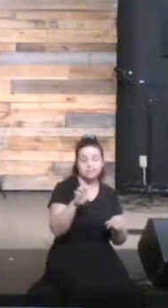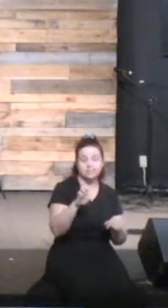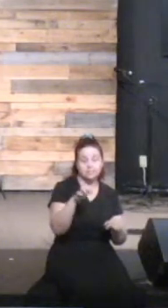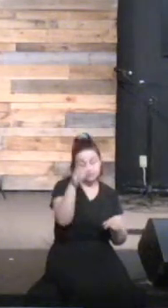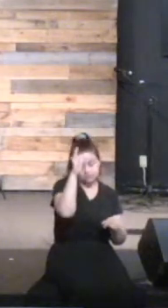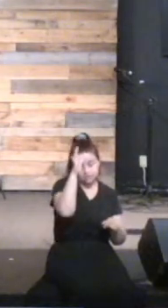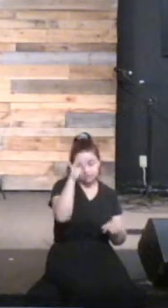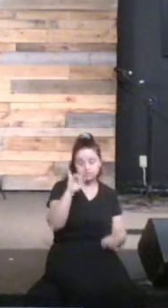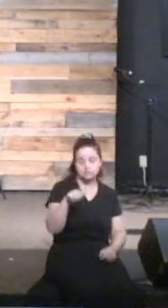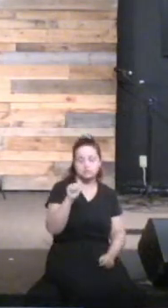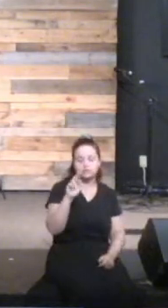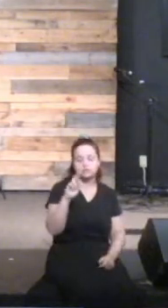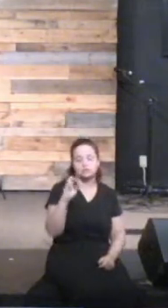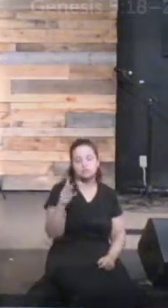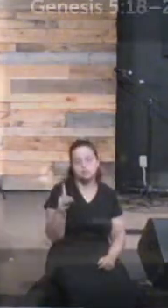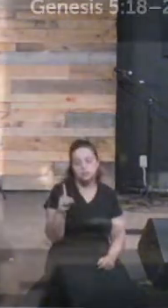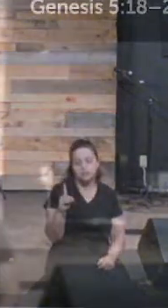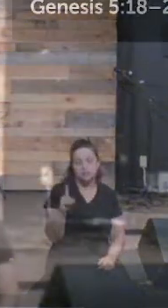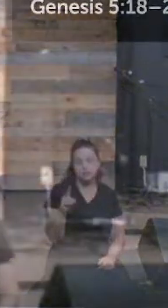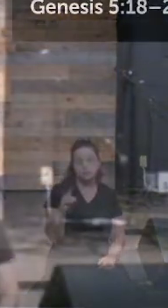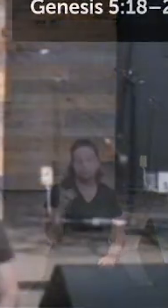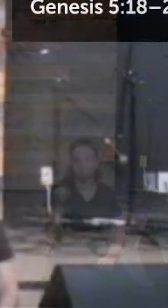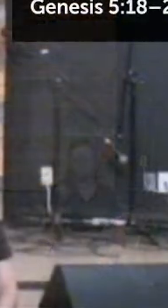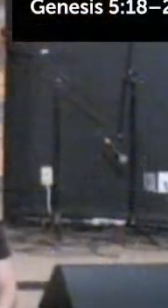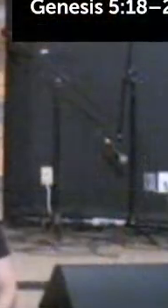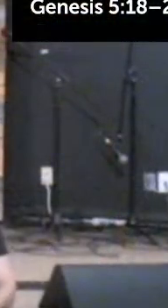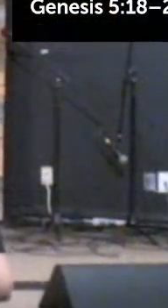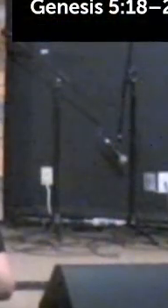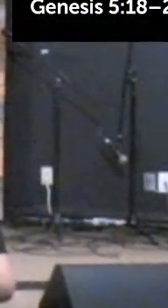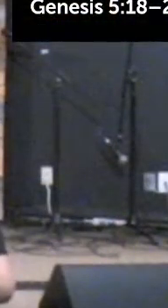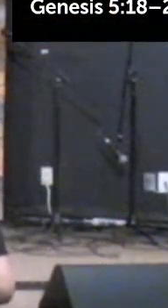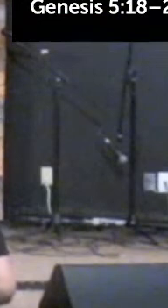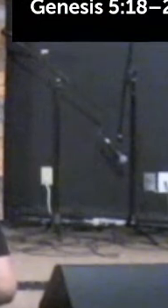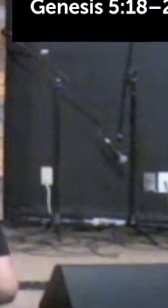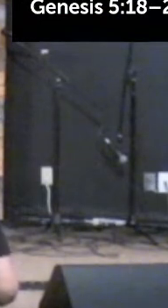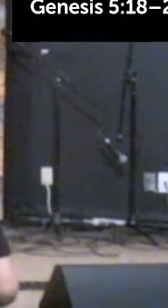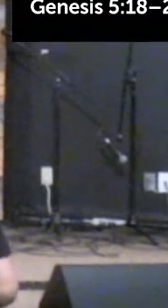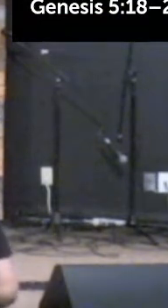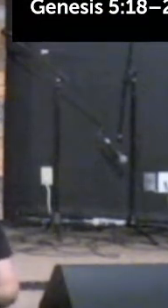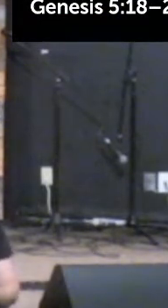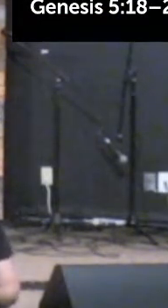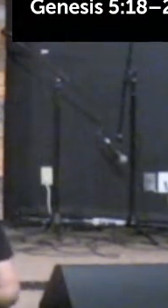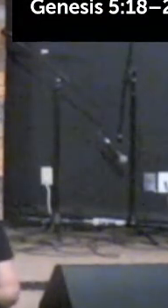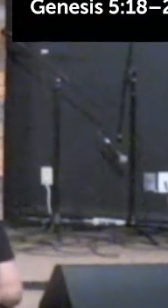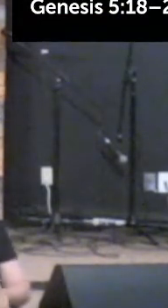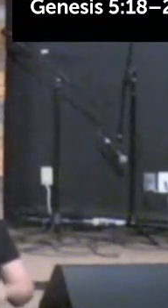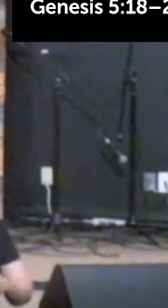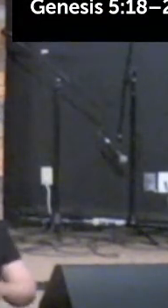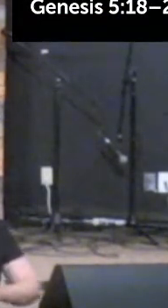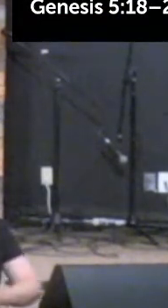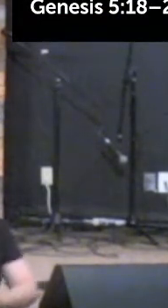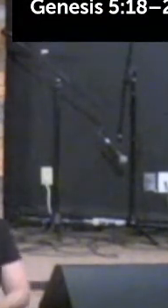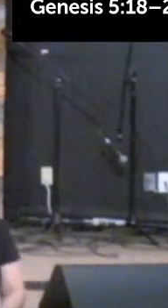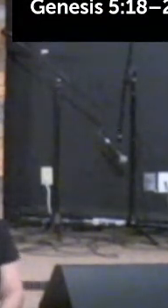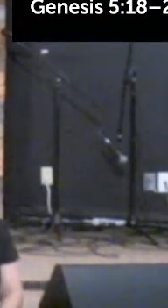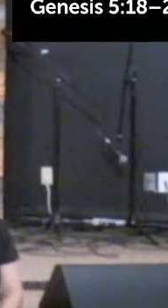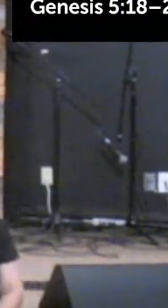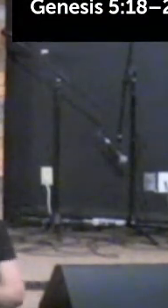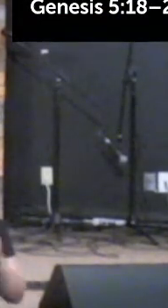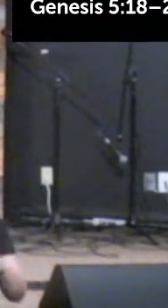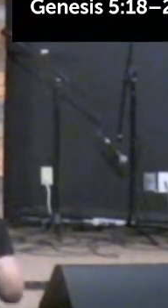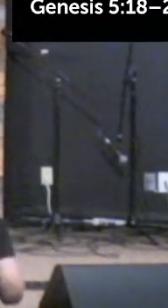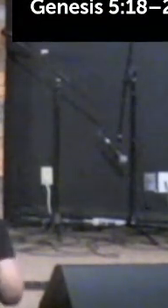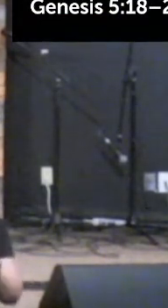everyone say hi Jared when Jared had lived 162 years he became the father of Enoch